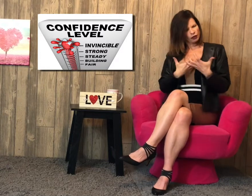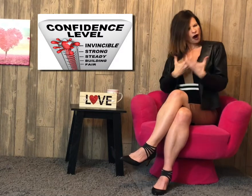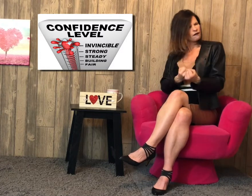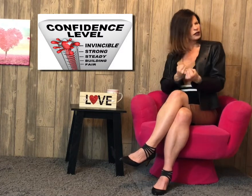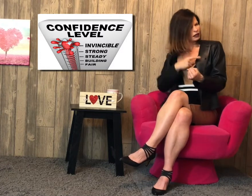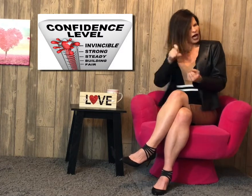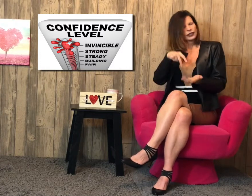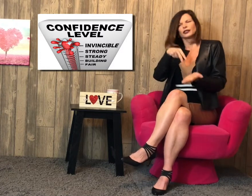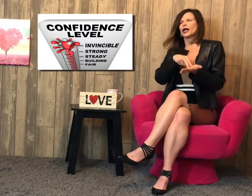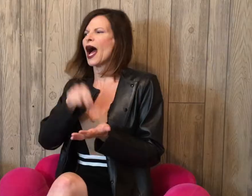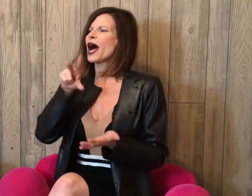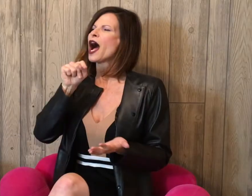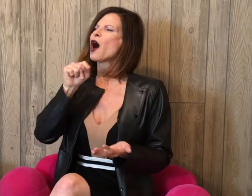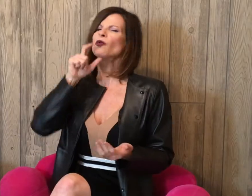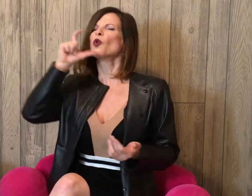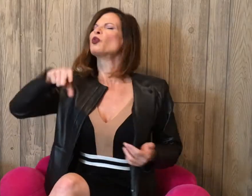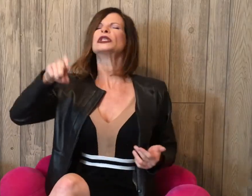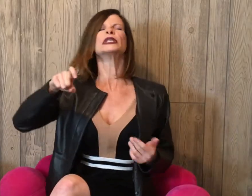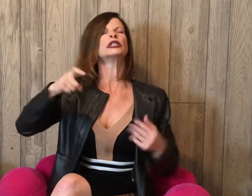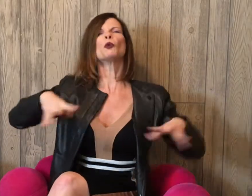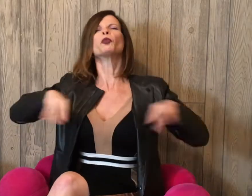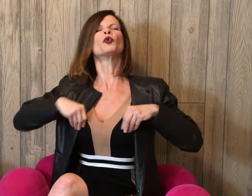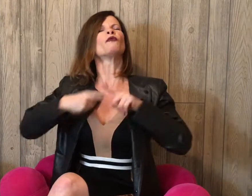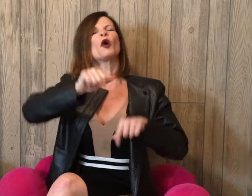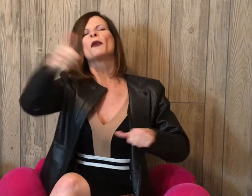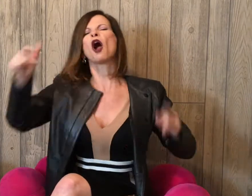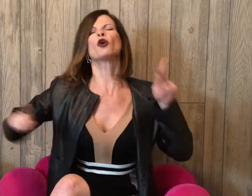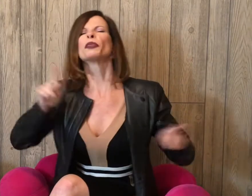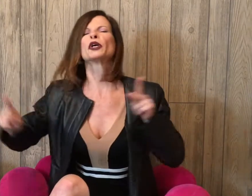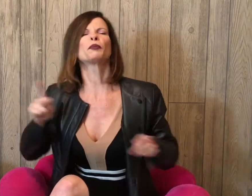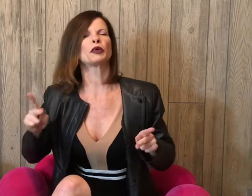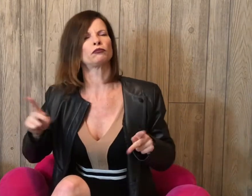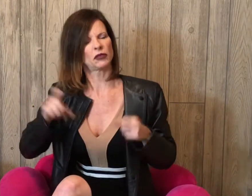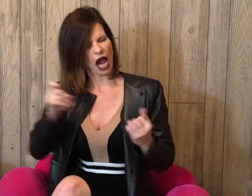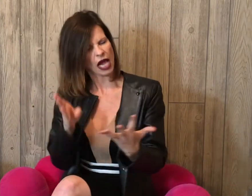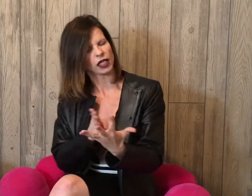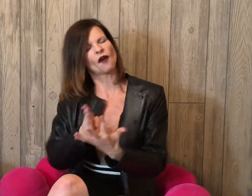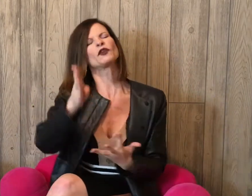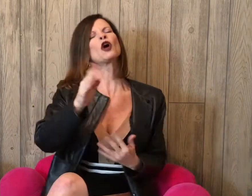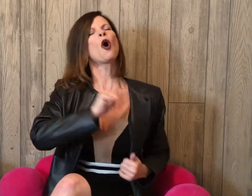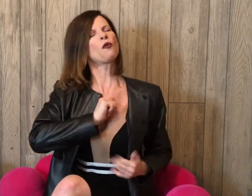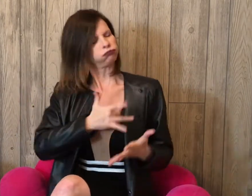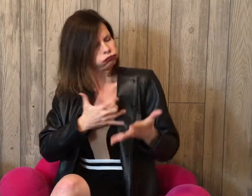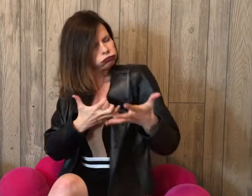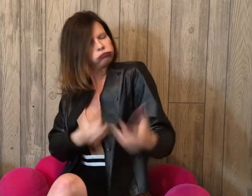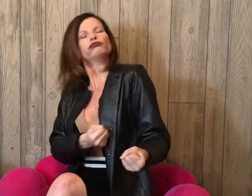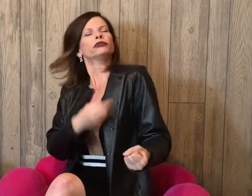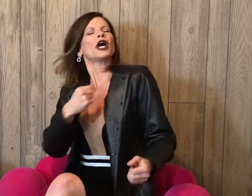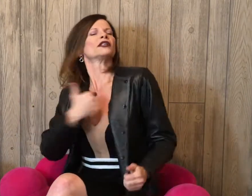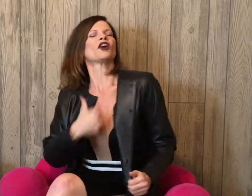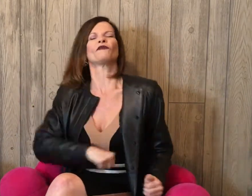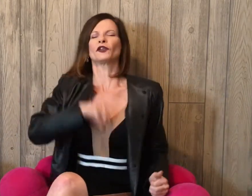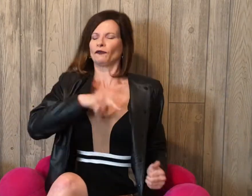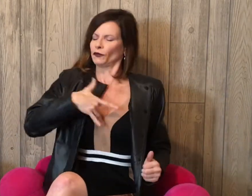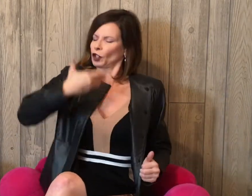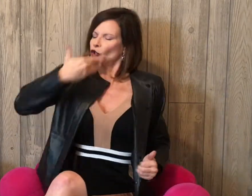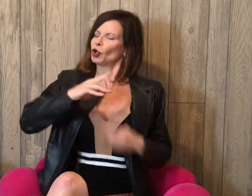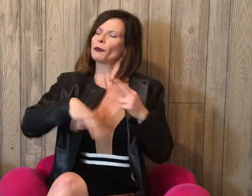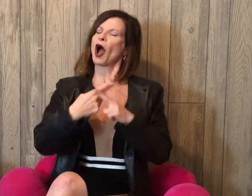ourselves, pride in being able to stand out and not needing approval from others, navigating life on